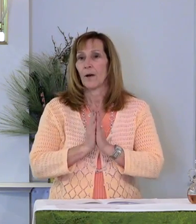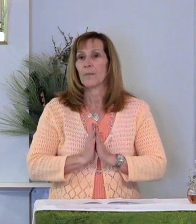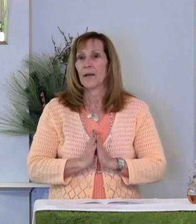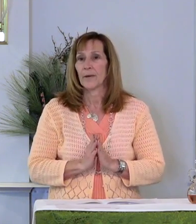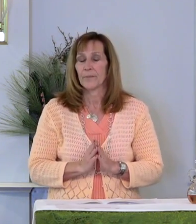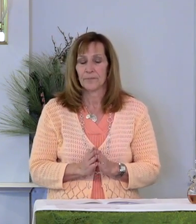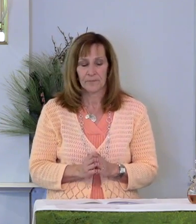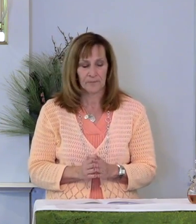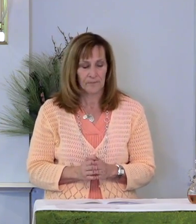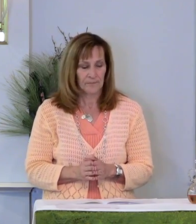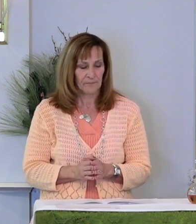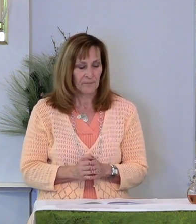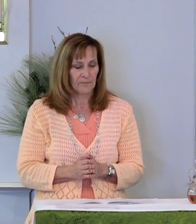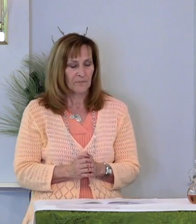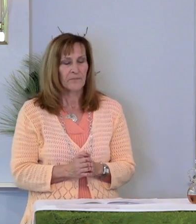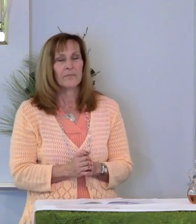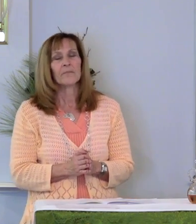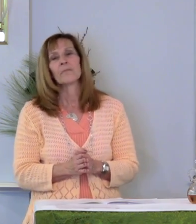Amen.